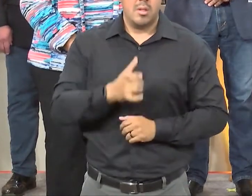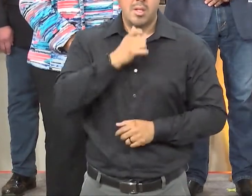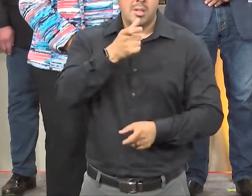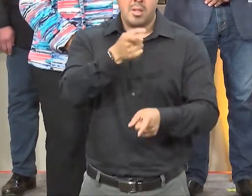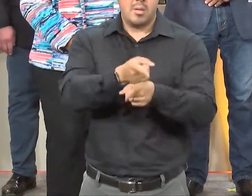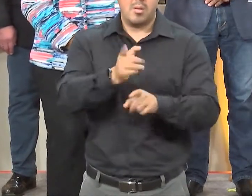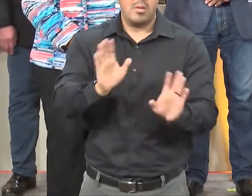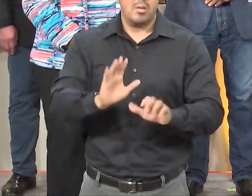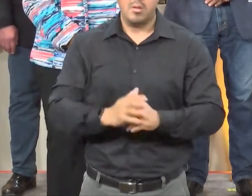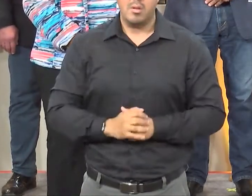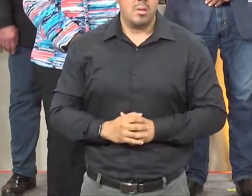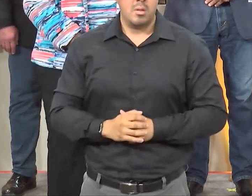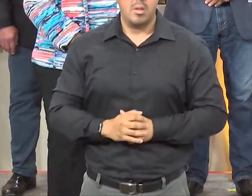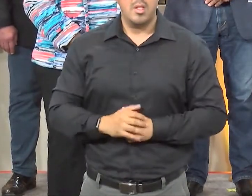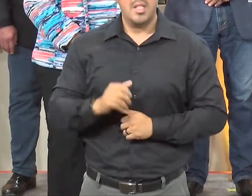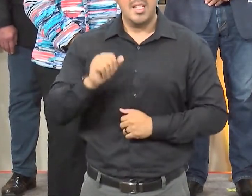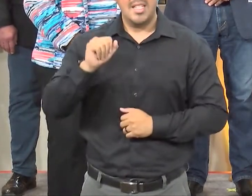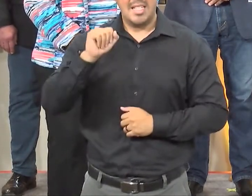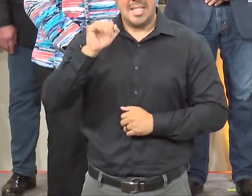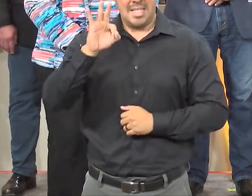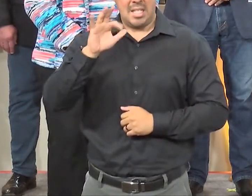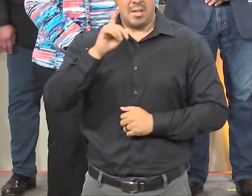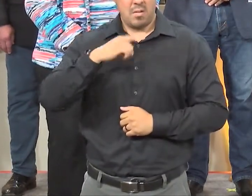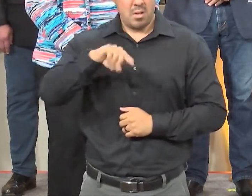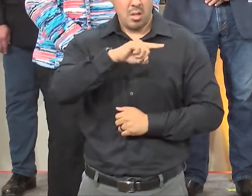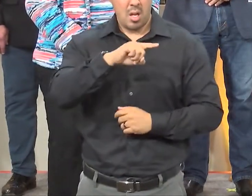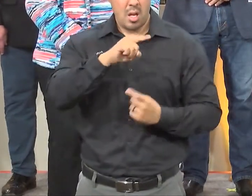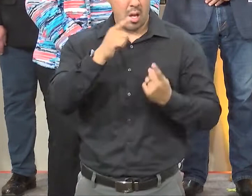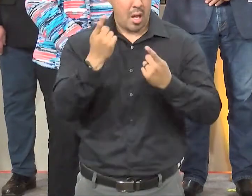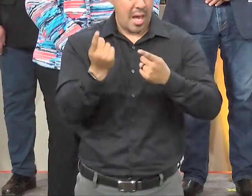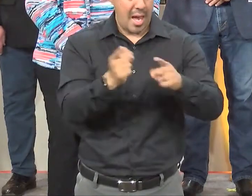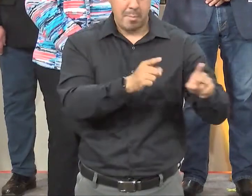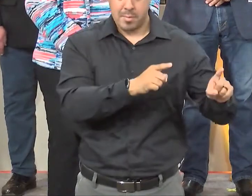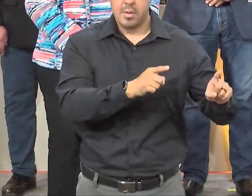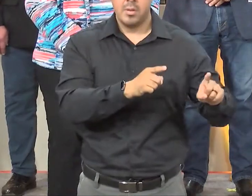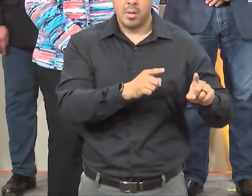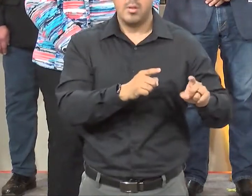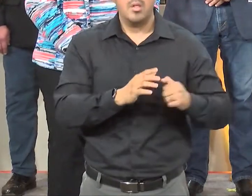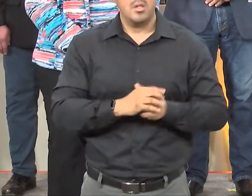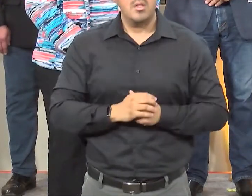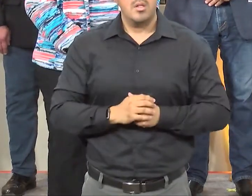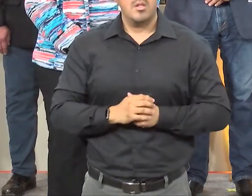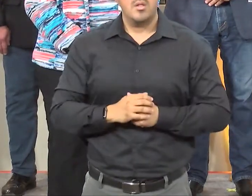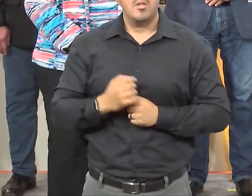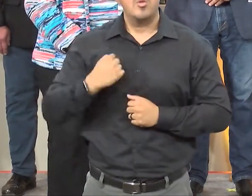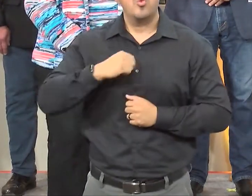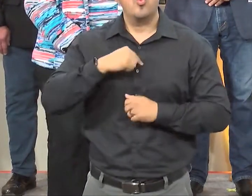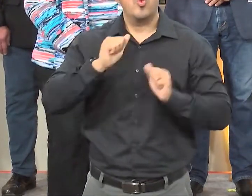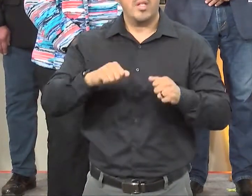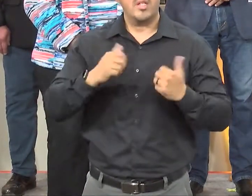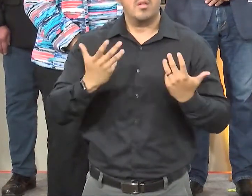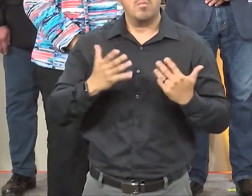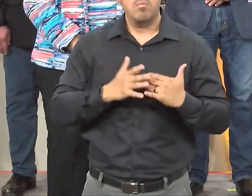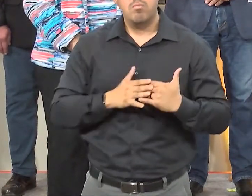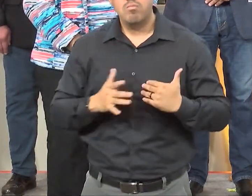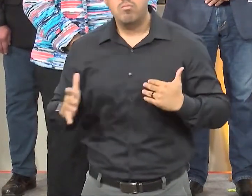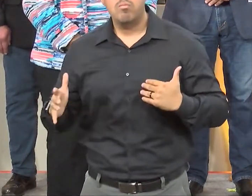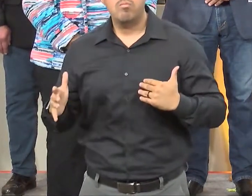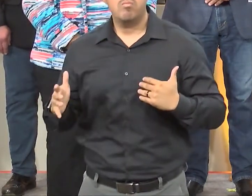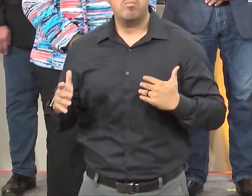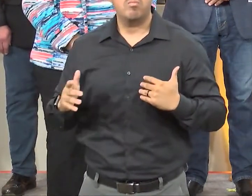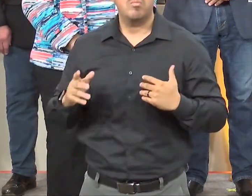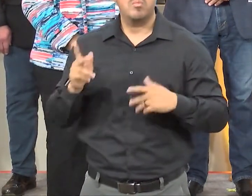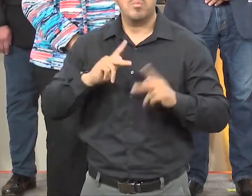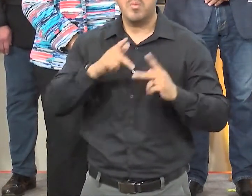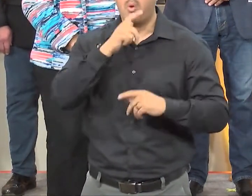doesn't work. And I think if these things occur, then we can all move forward, and then